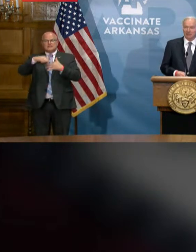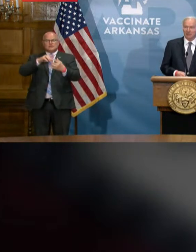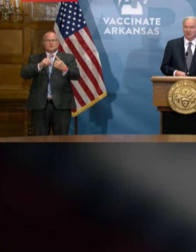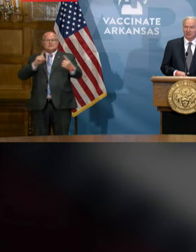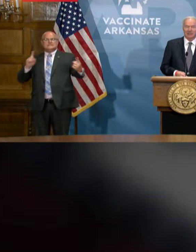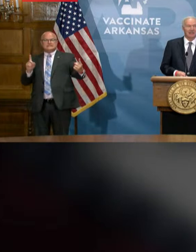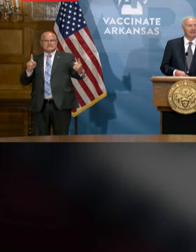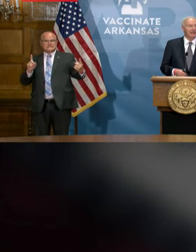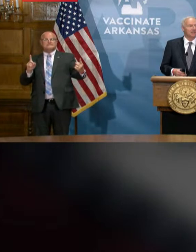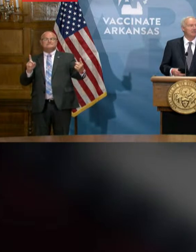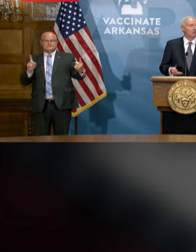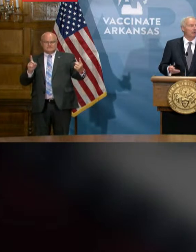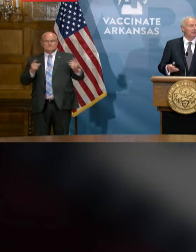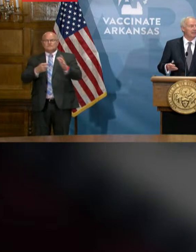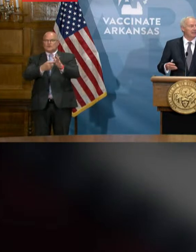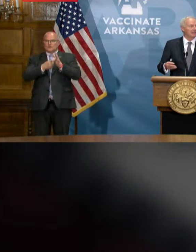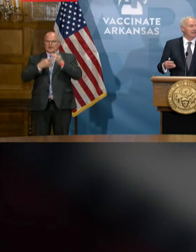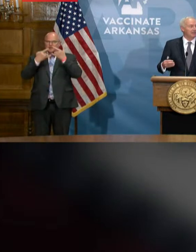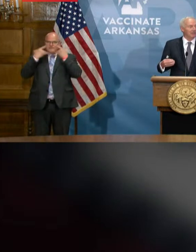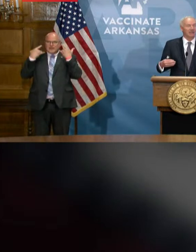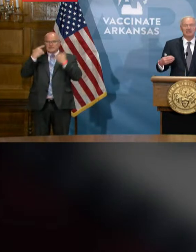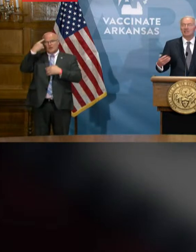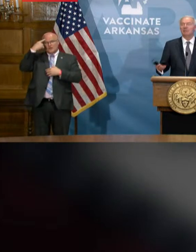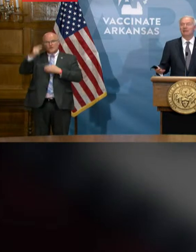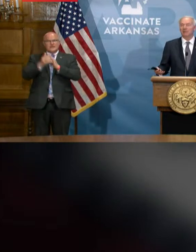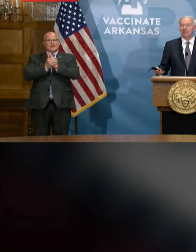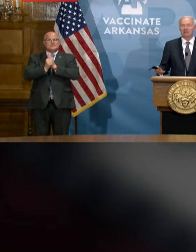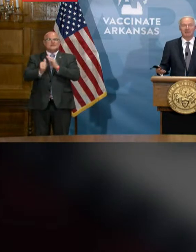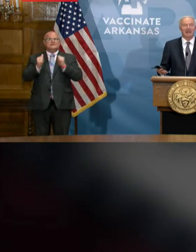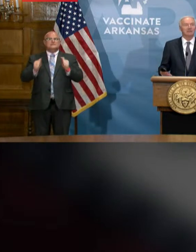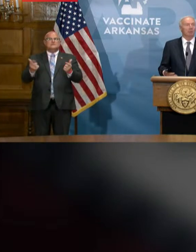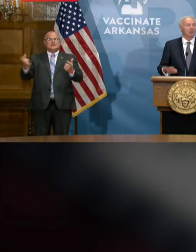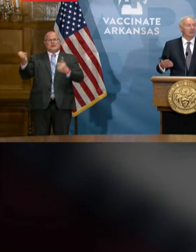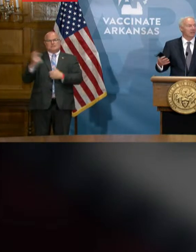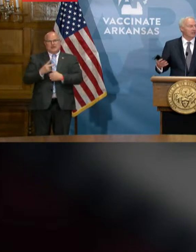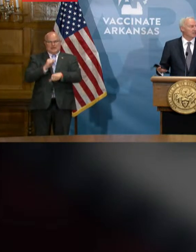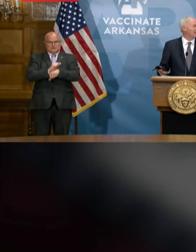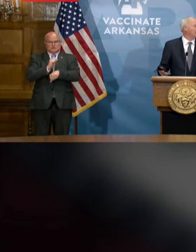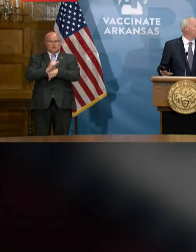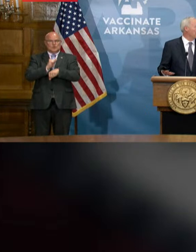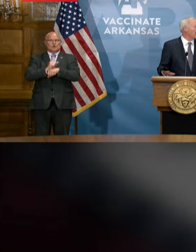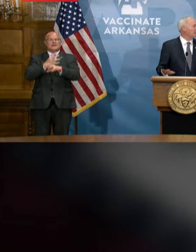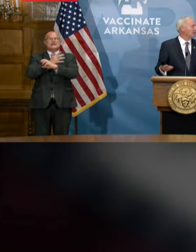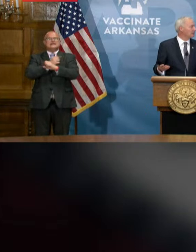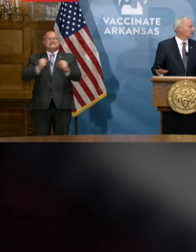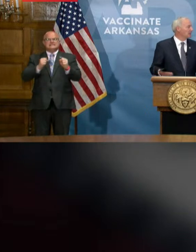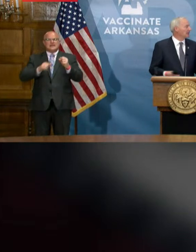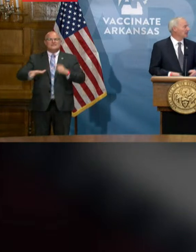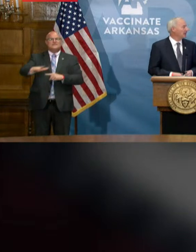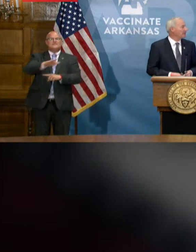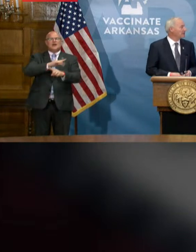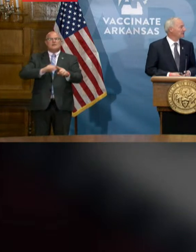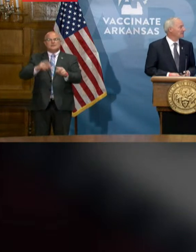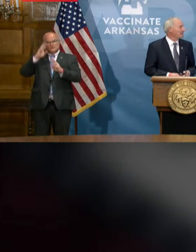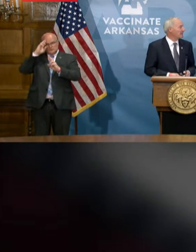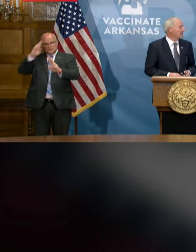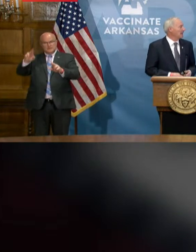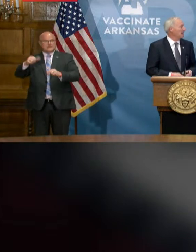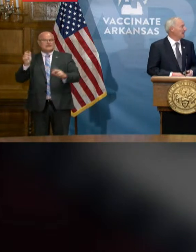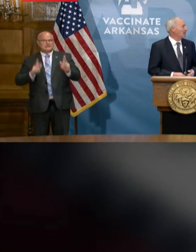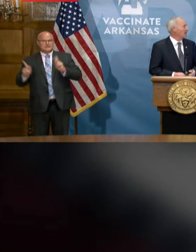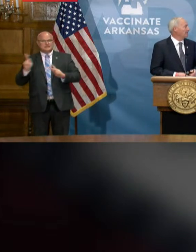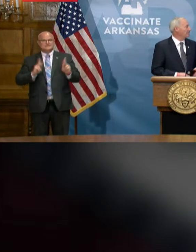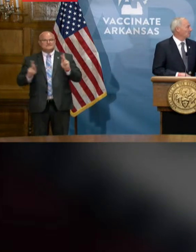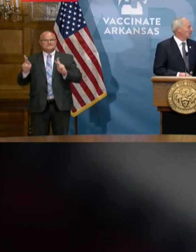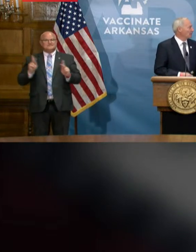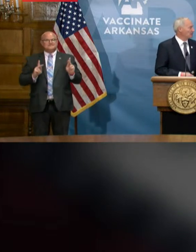socially distance. That's for the ability to be able to come back to work in a safe environment and respect of others.